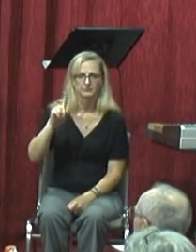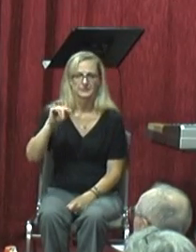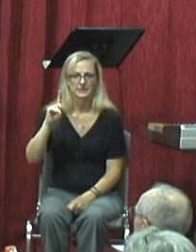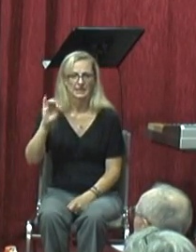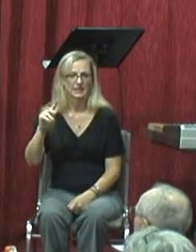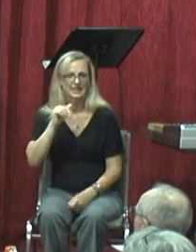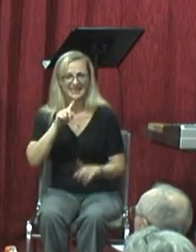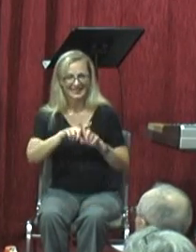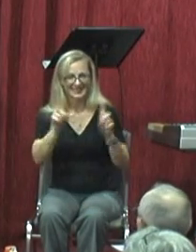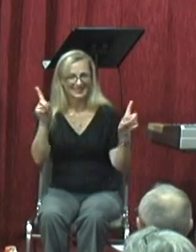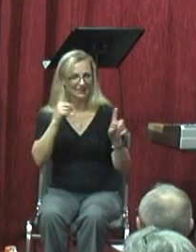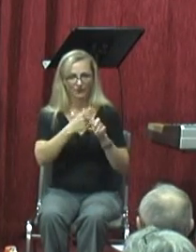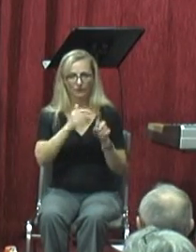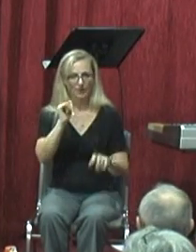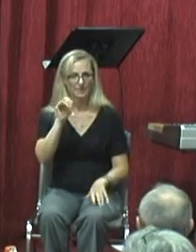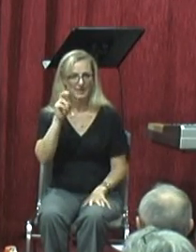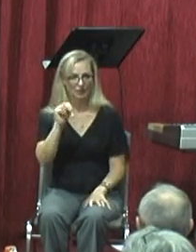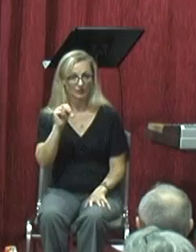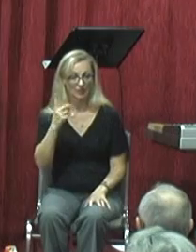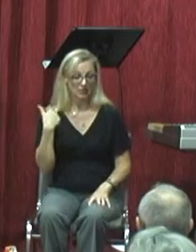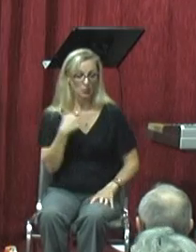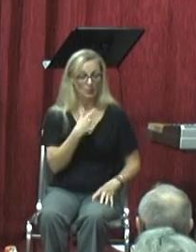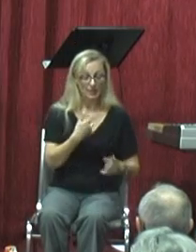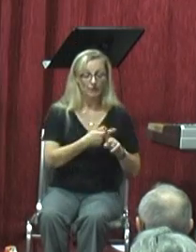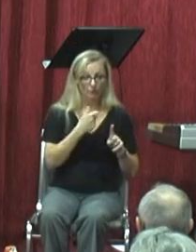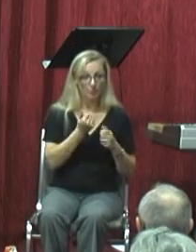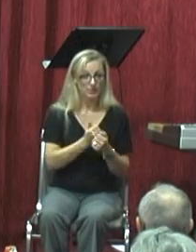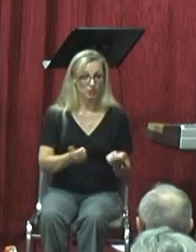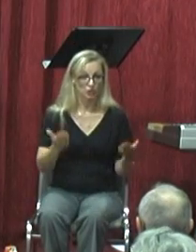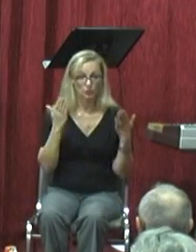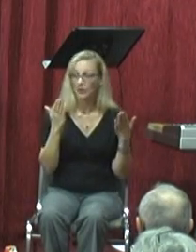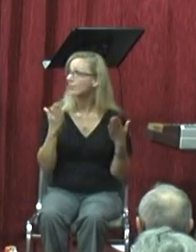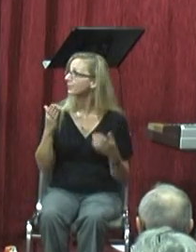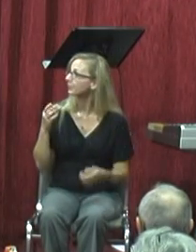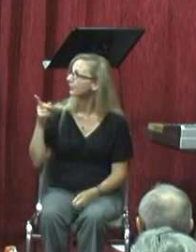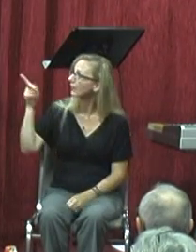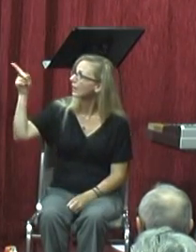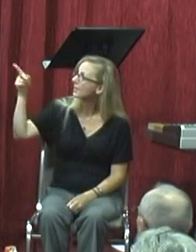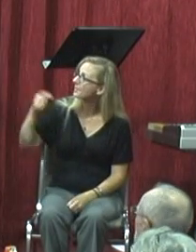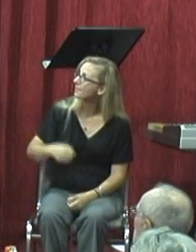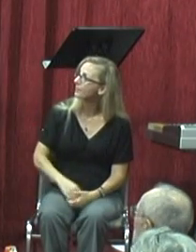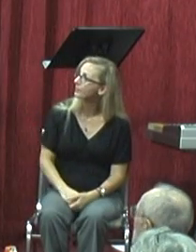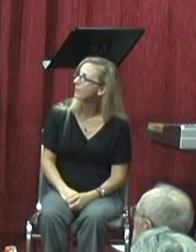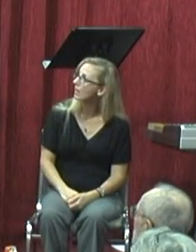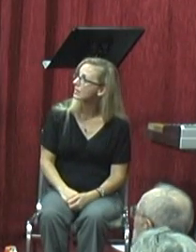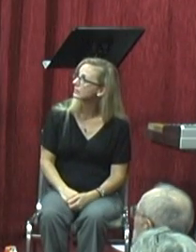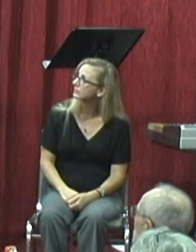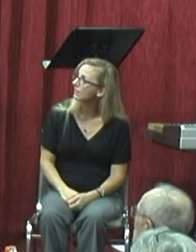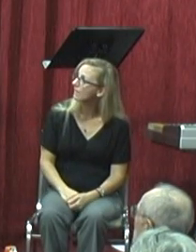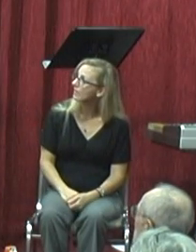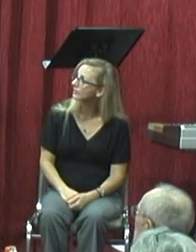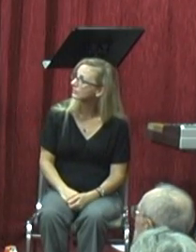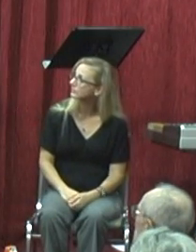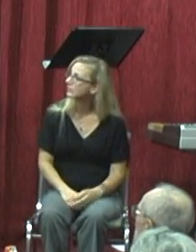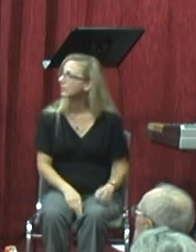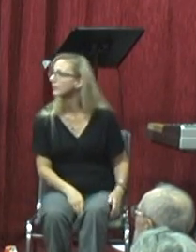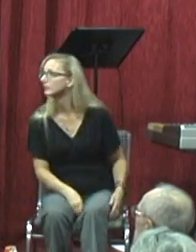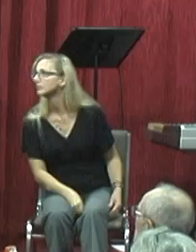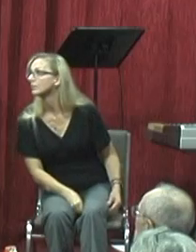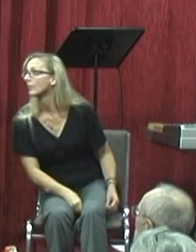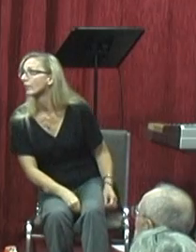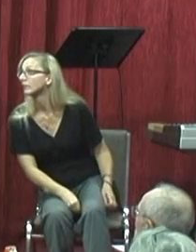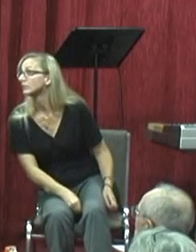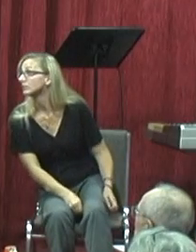order. And in Hebrews chapter 7, verse 24, it says, but because he lives forever, his position as Kohen does not pass on to